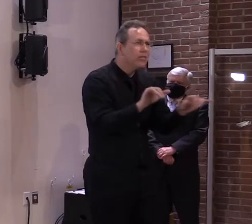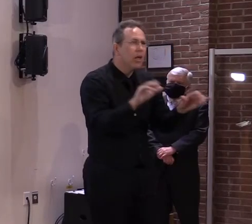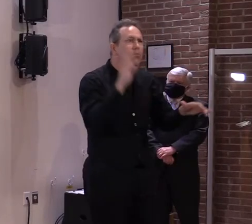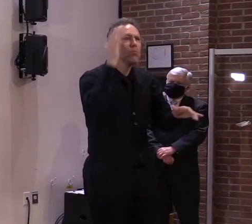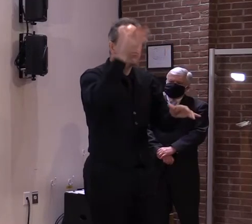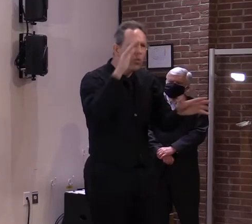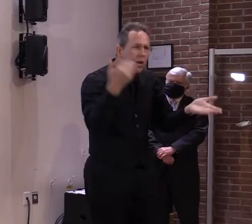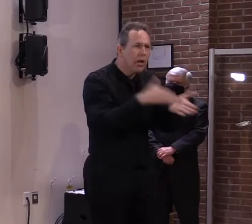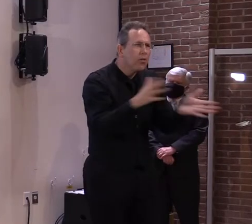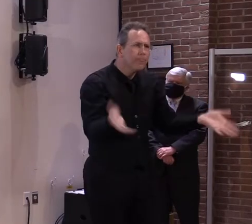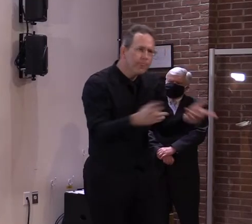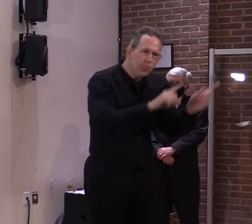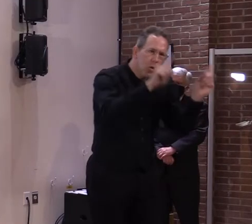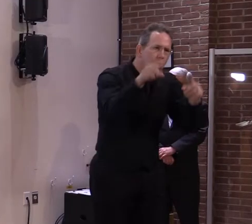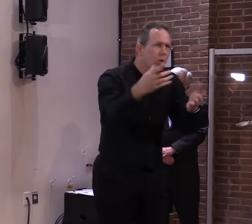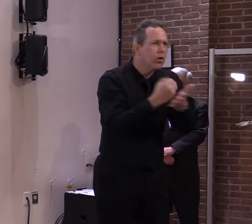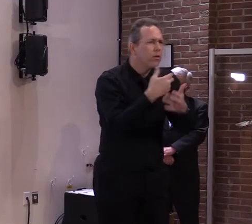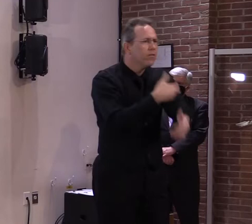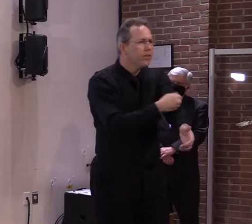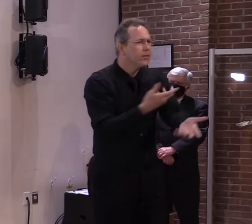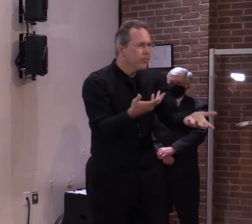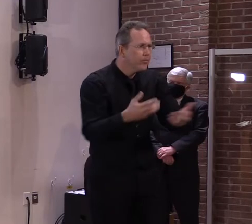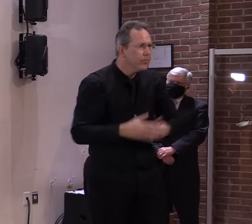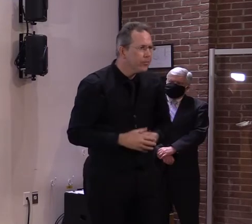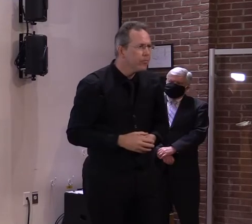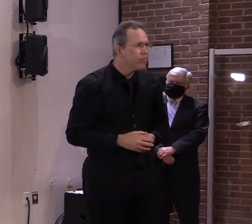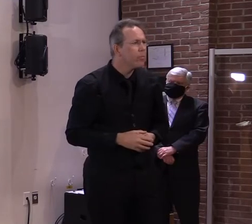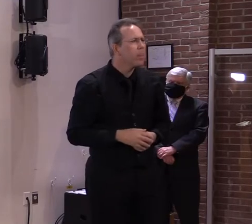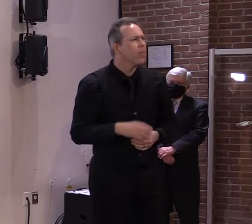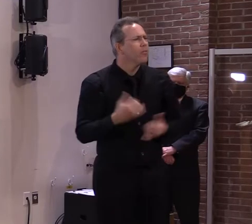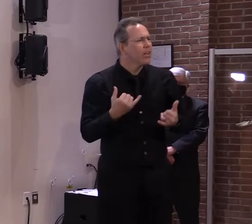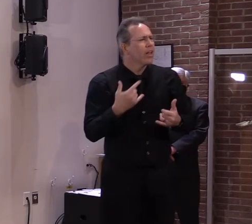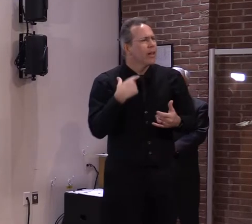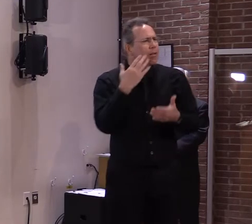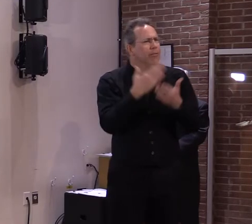a point of contention and frustration for us as well.